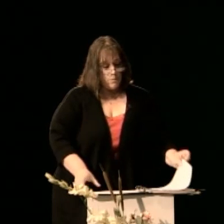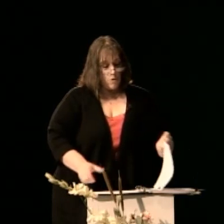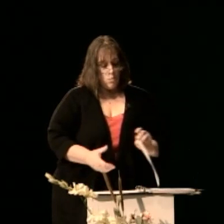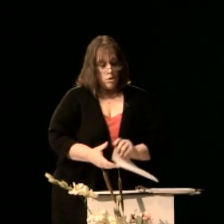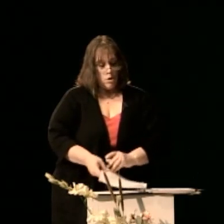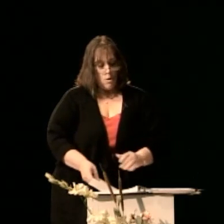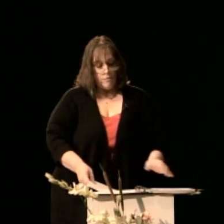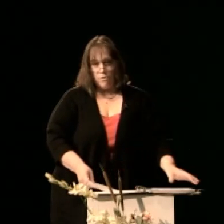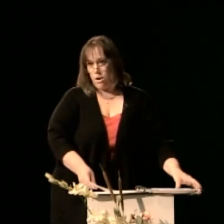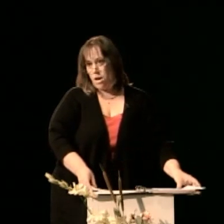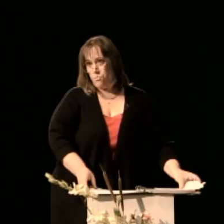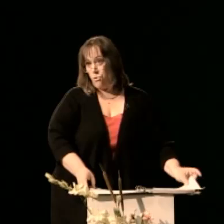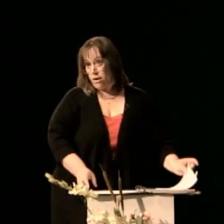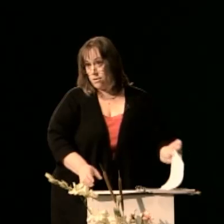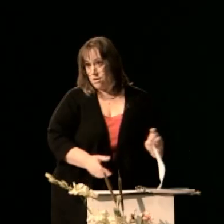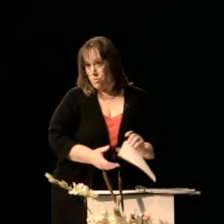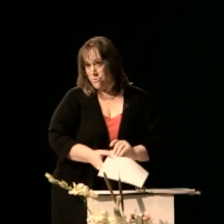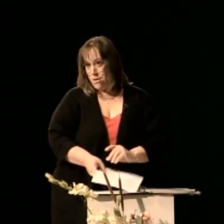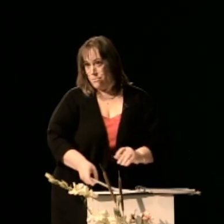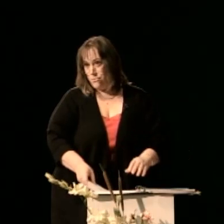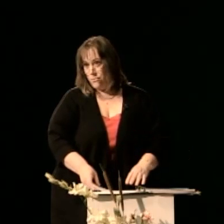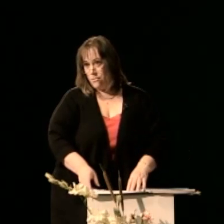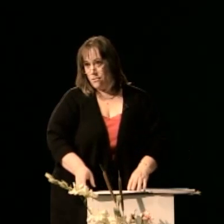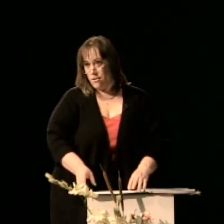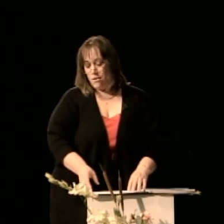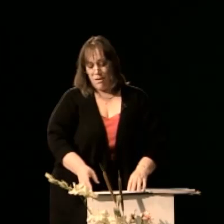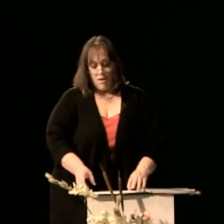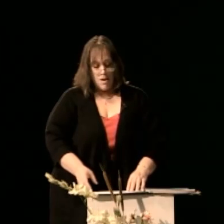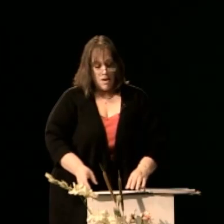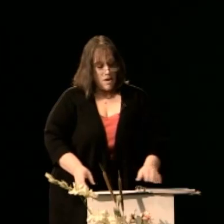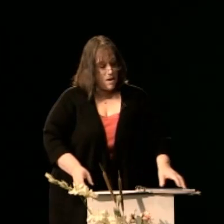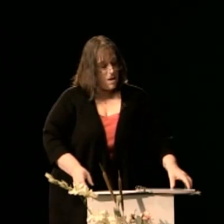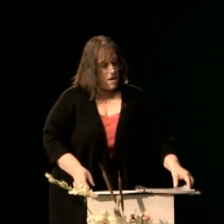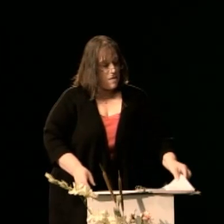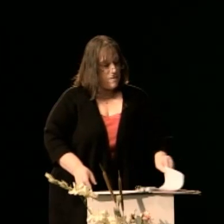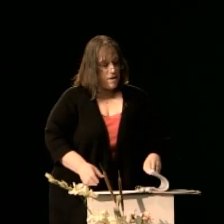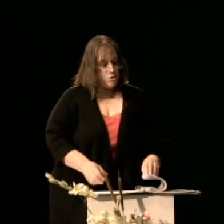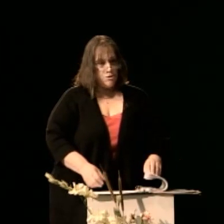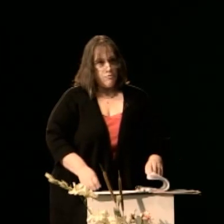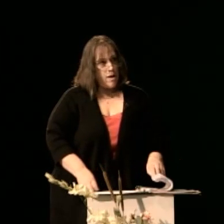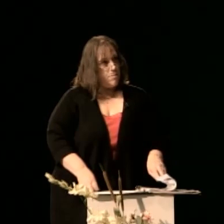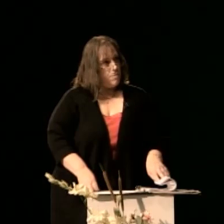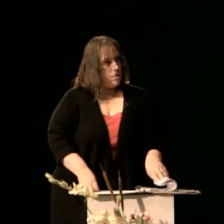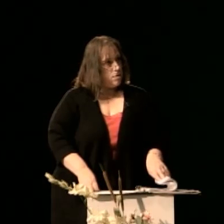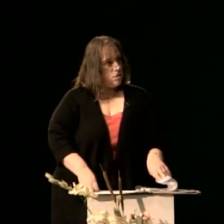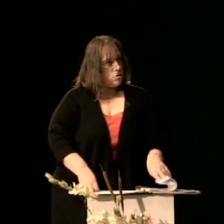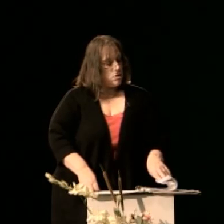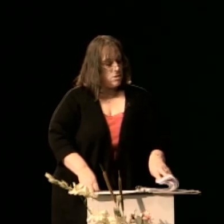We'll go over and practice some of them, and that should wrap up our session.